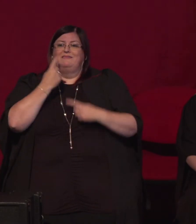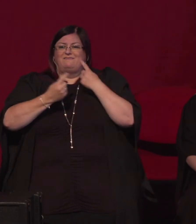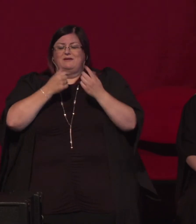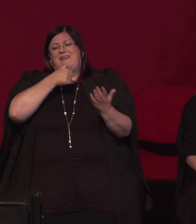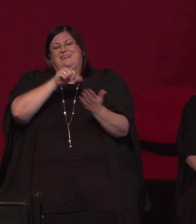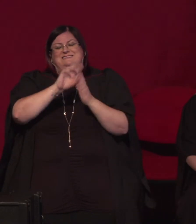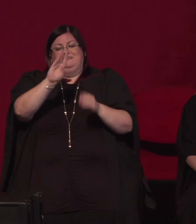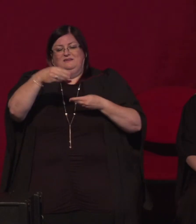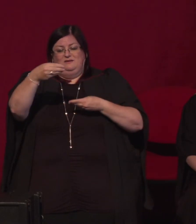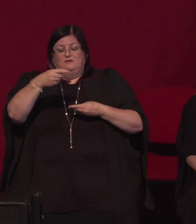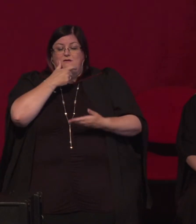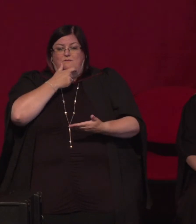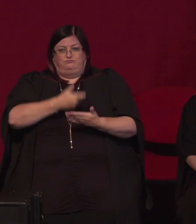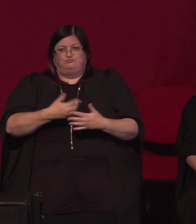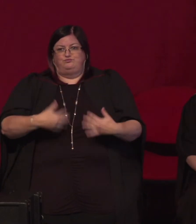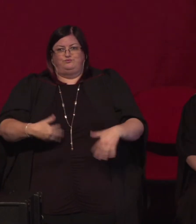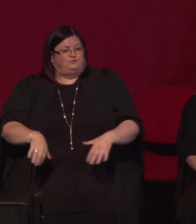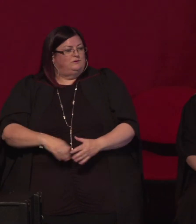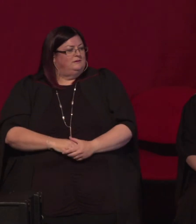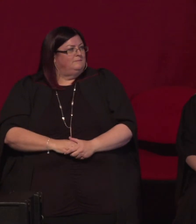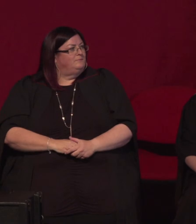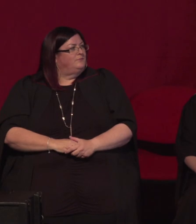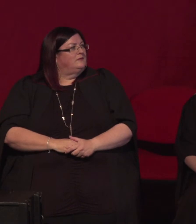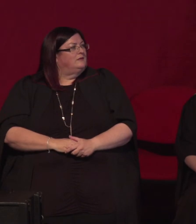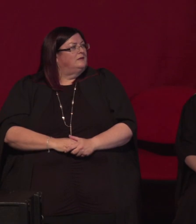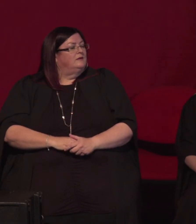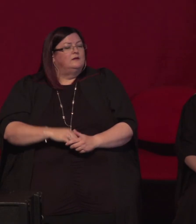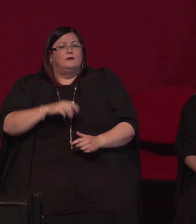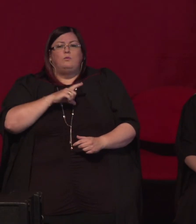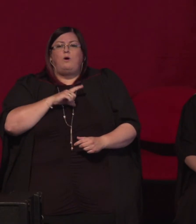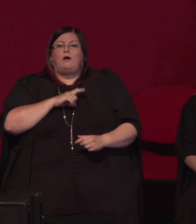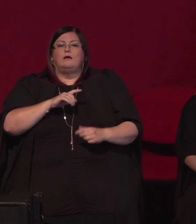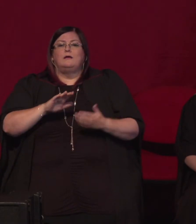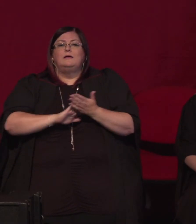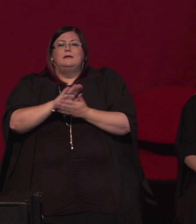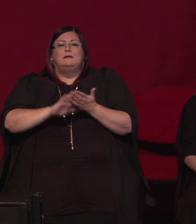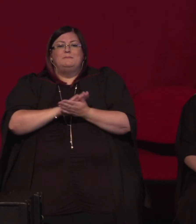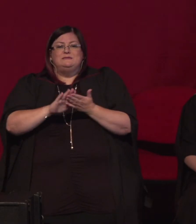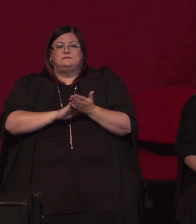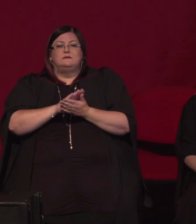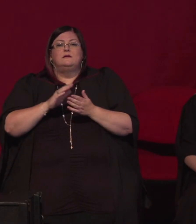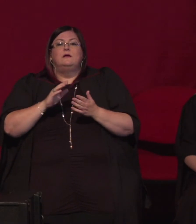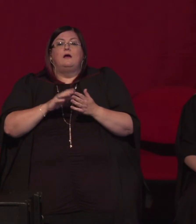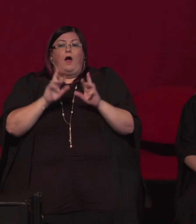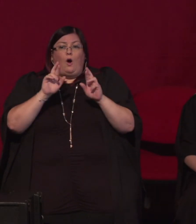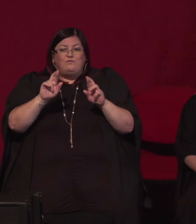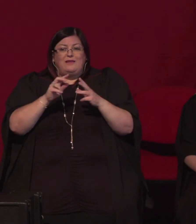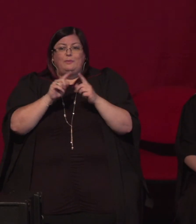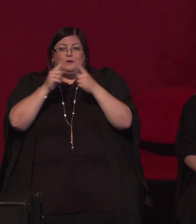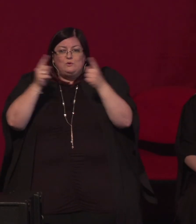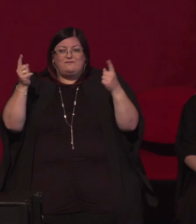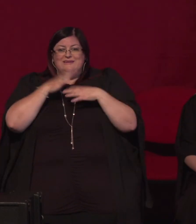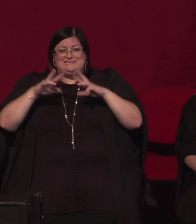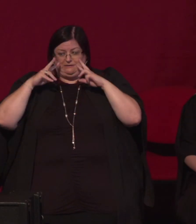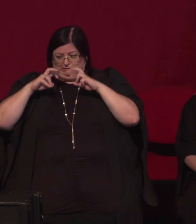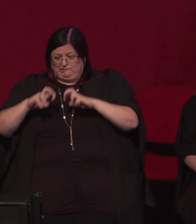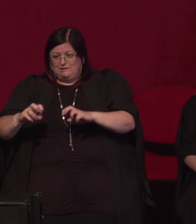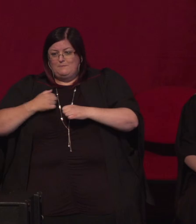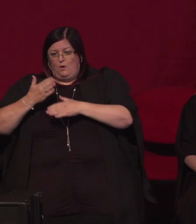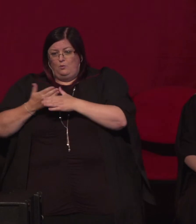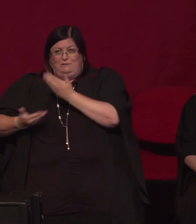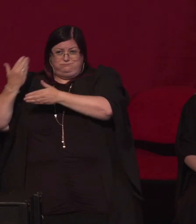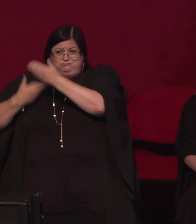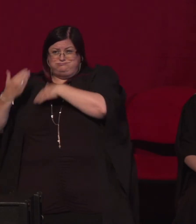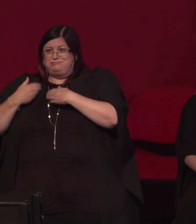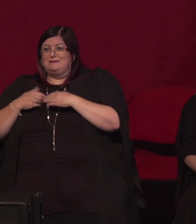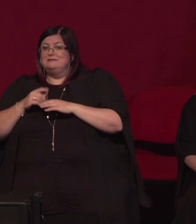letter, because I presume that the university didn't go and inspect too carefully my academic record when I was here many, many years ago.